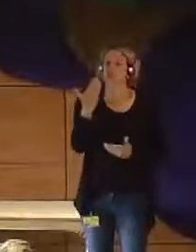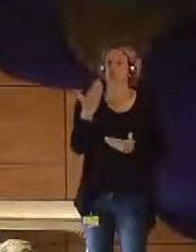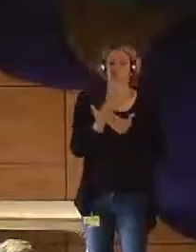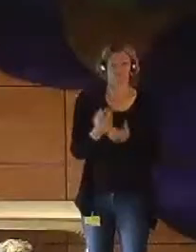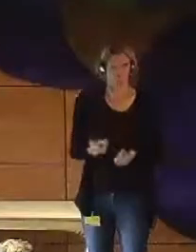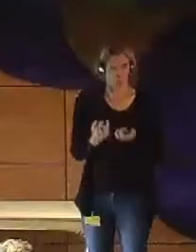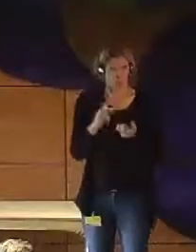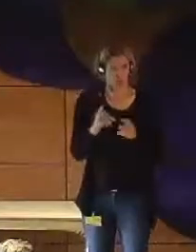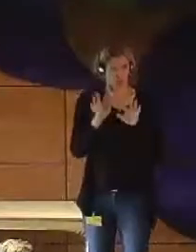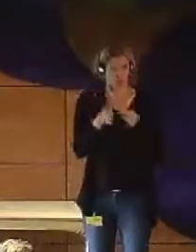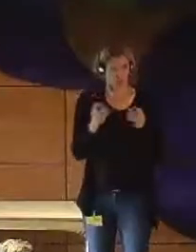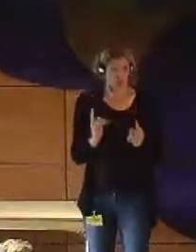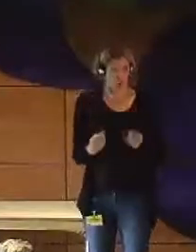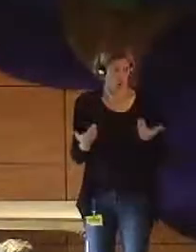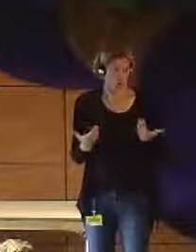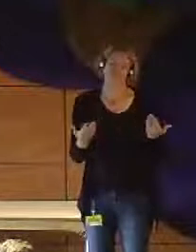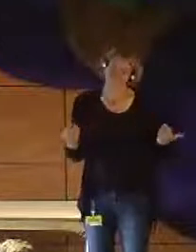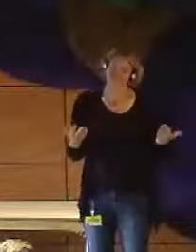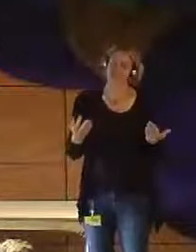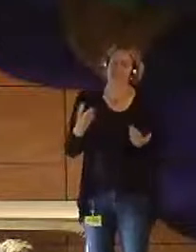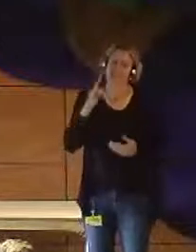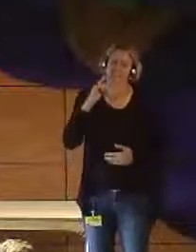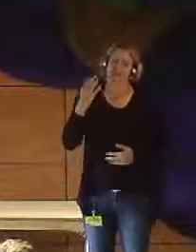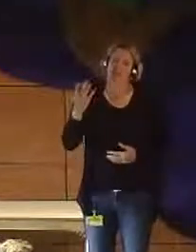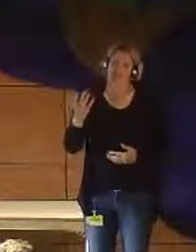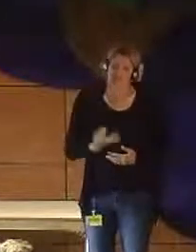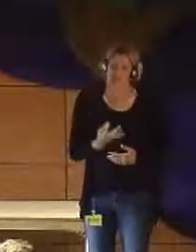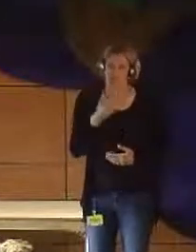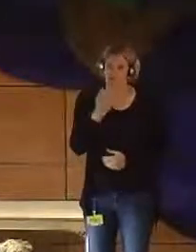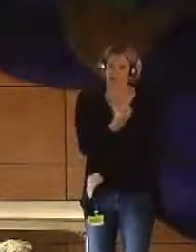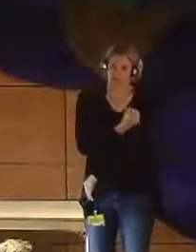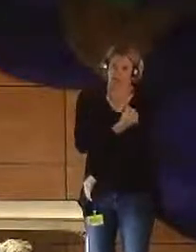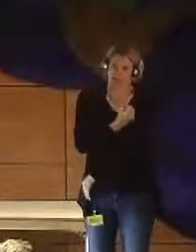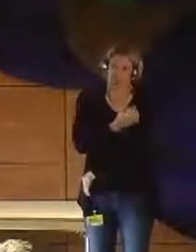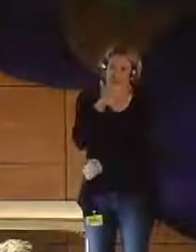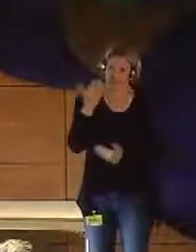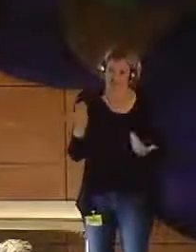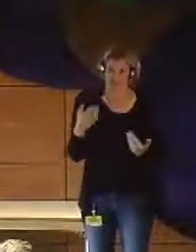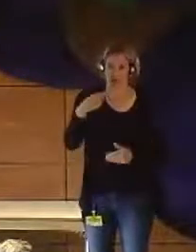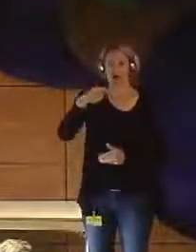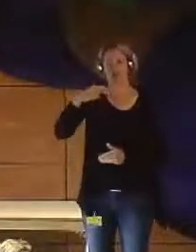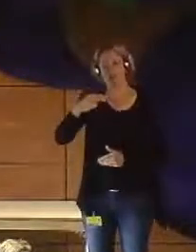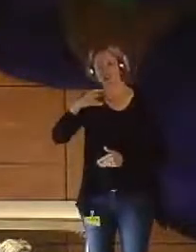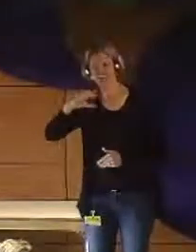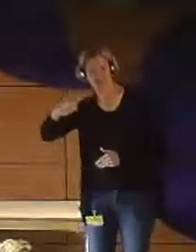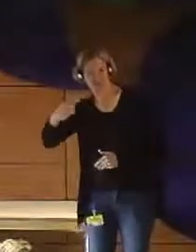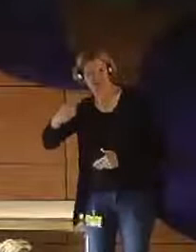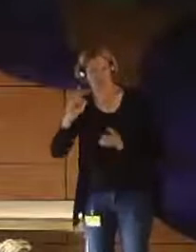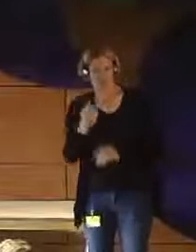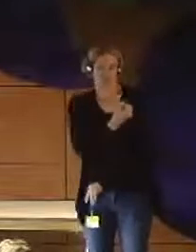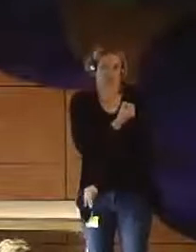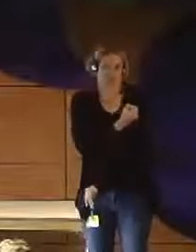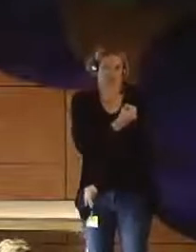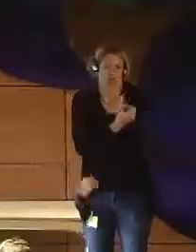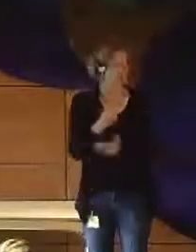to give quite a lot of injections of HCG. But some people feel that that is, because this is the hormone